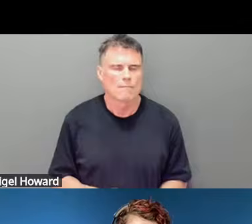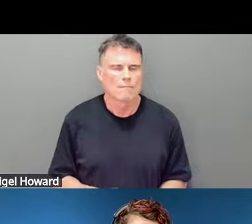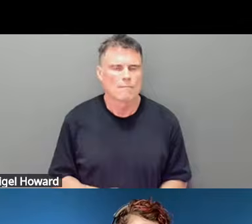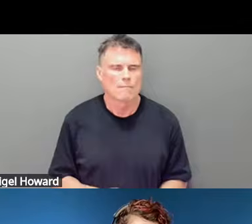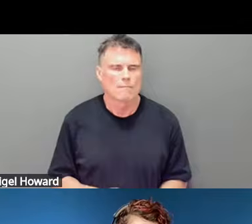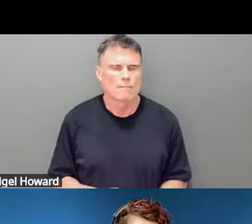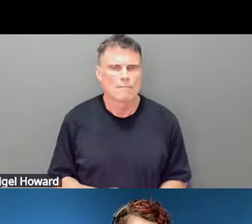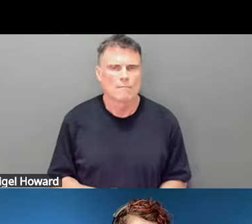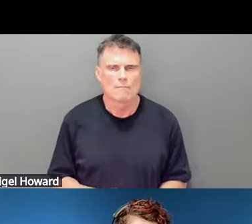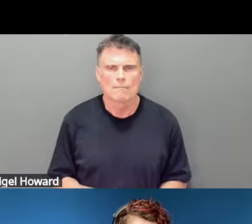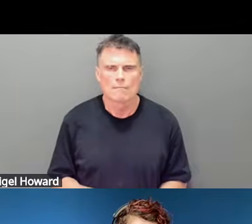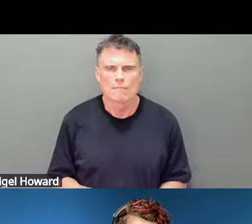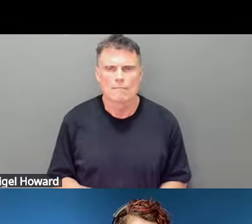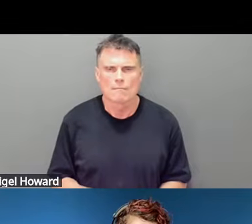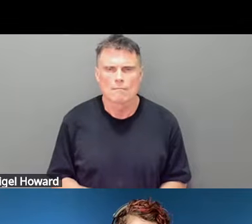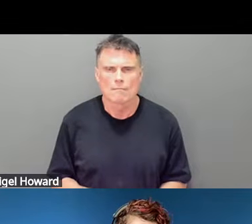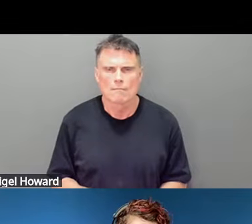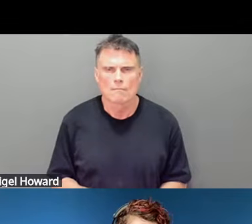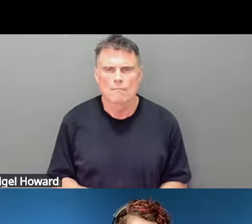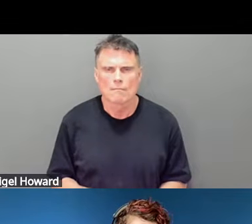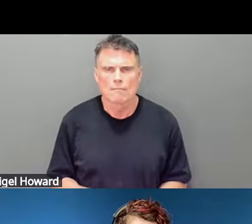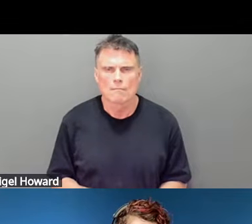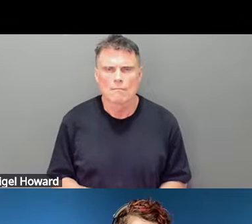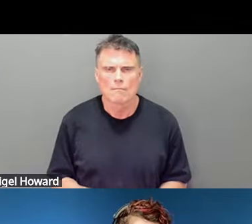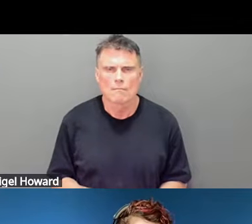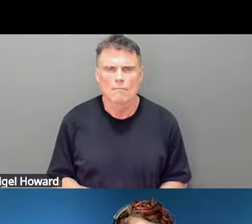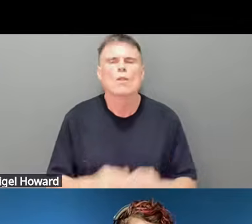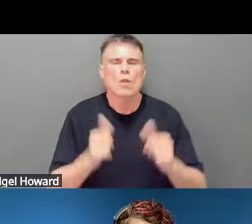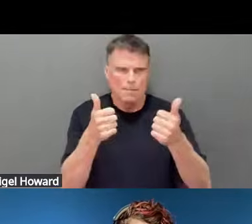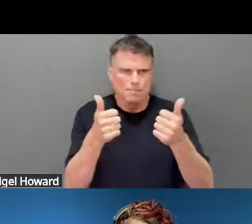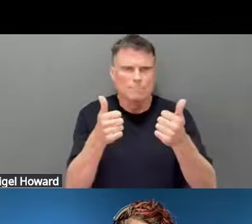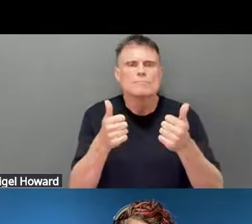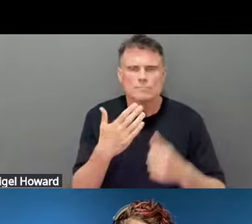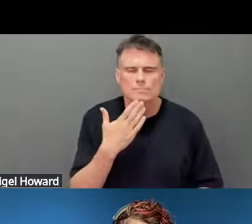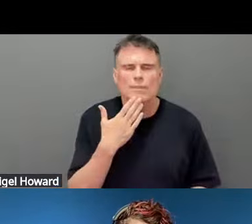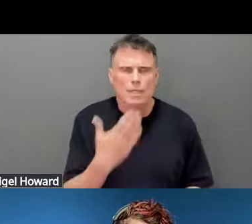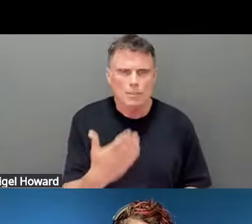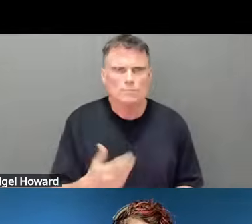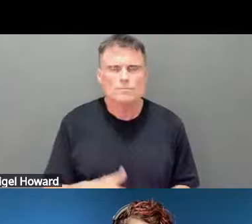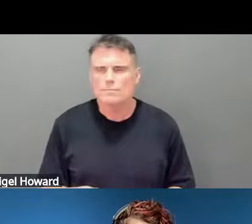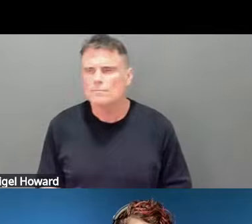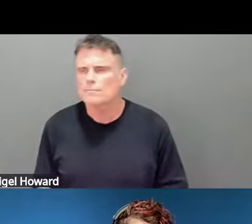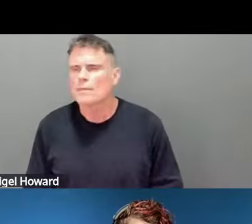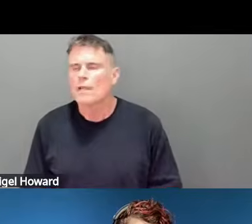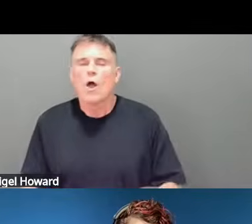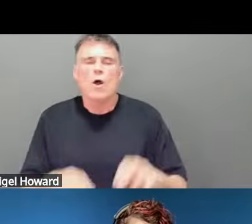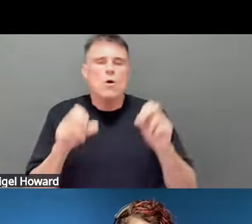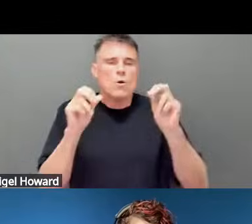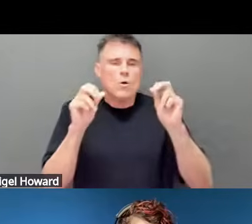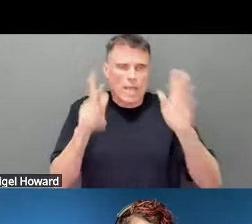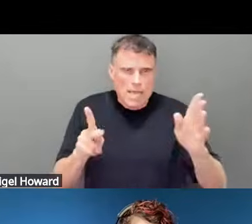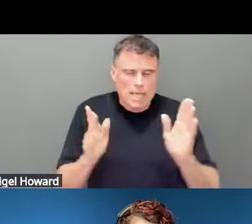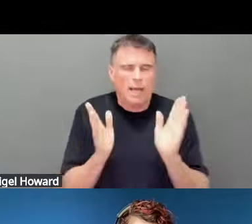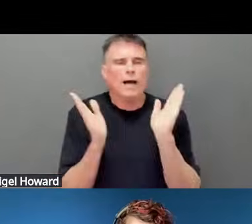Yeah, absolutely. I can use my expression of more share to allow that. Thank you very much.